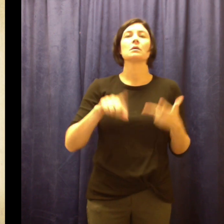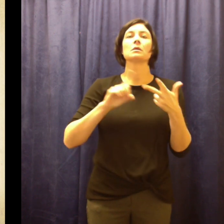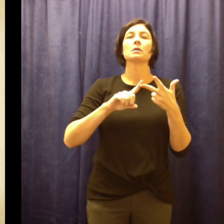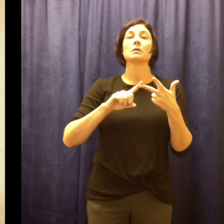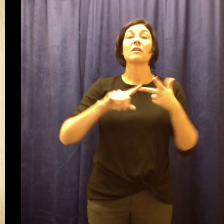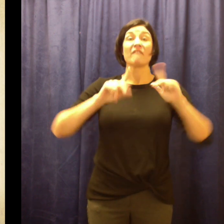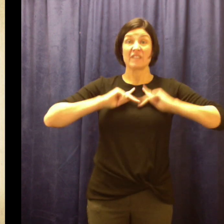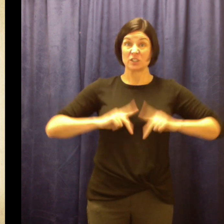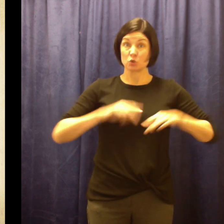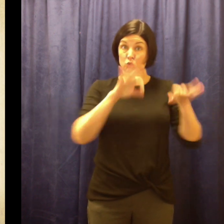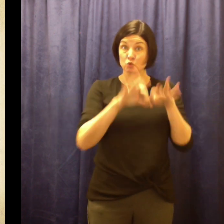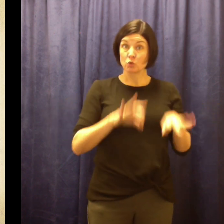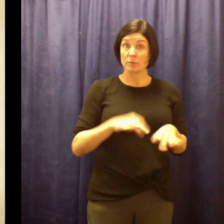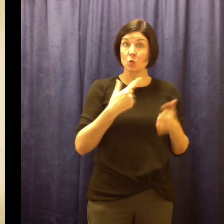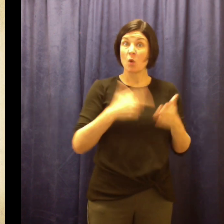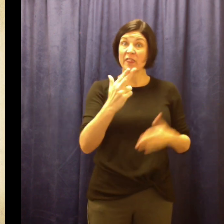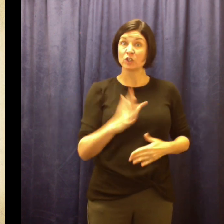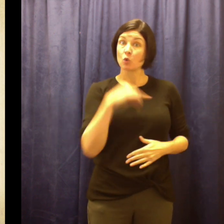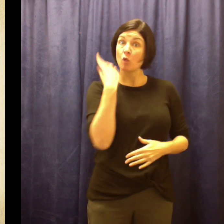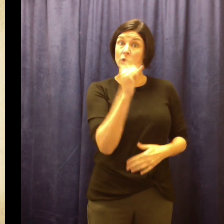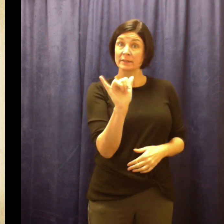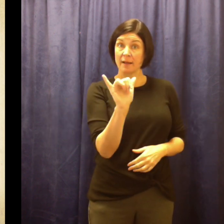physical description of shooter,